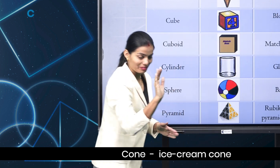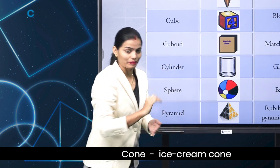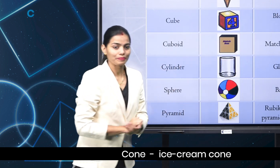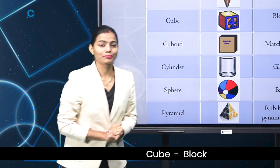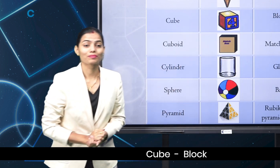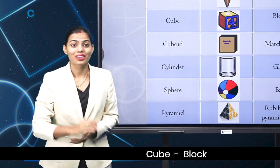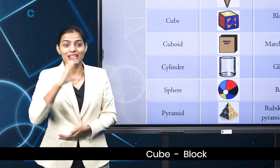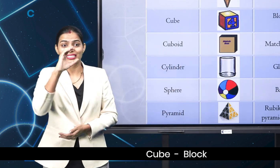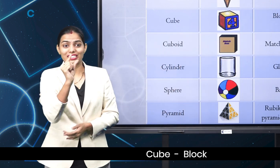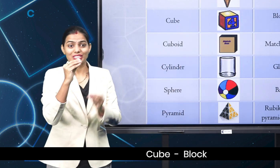cube,